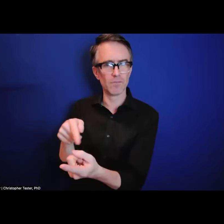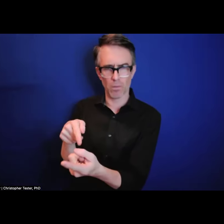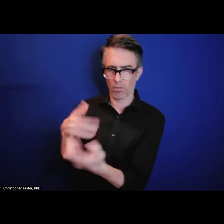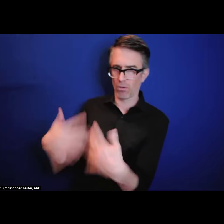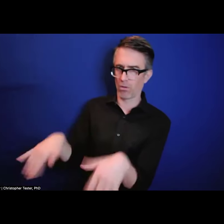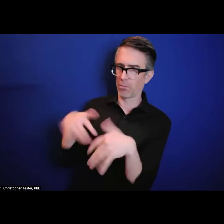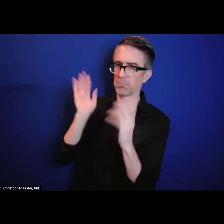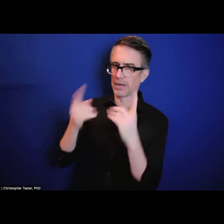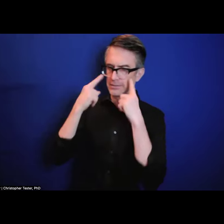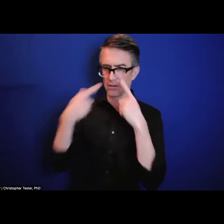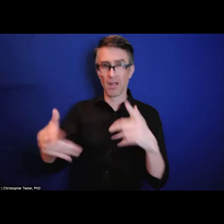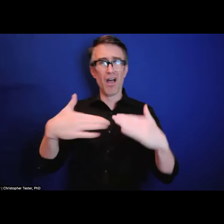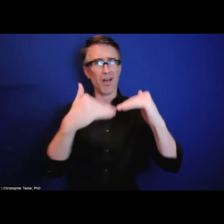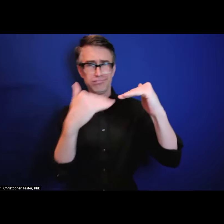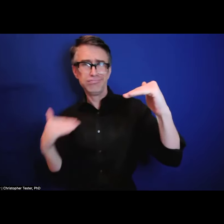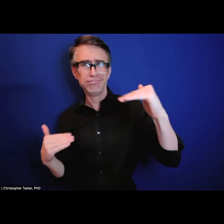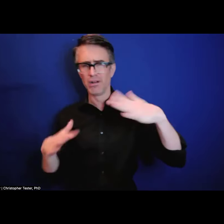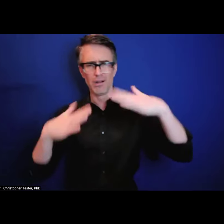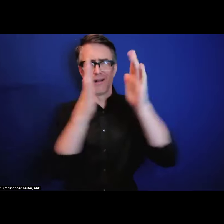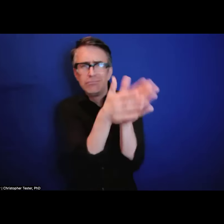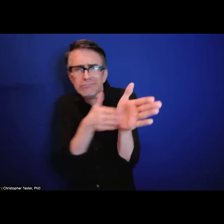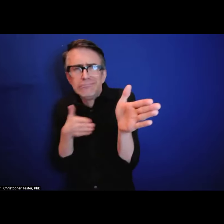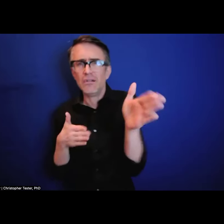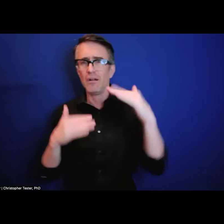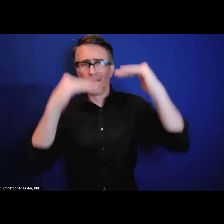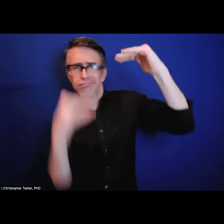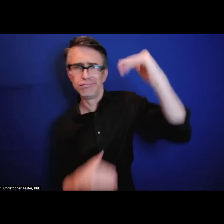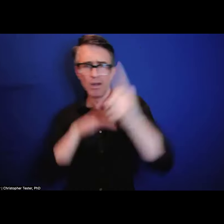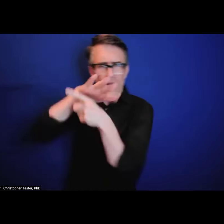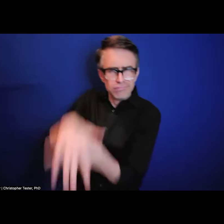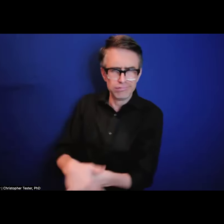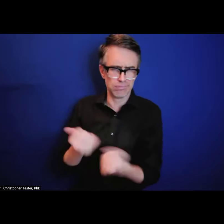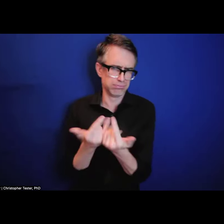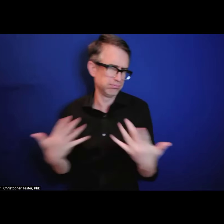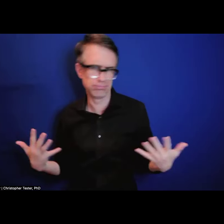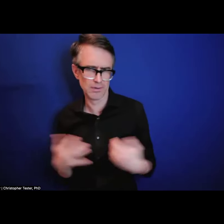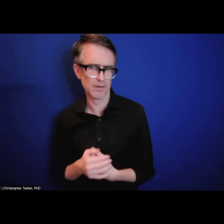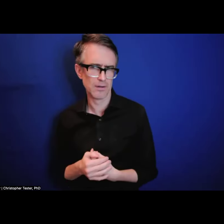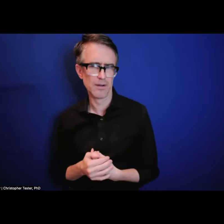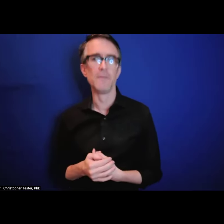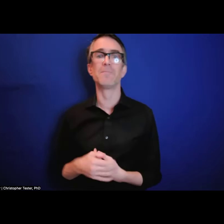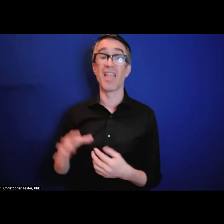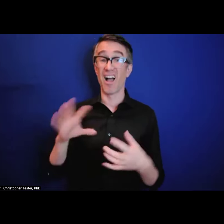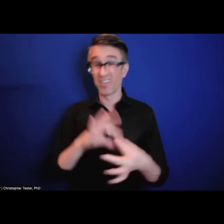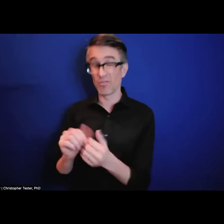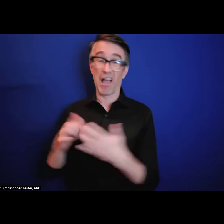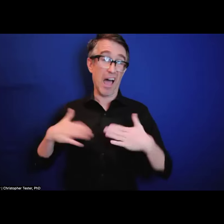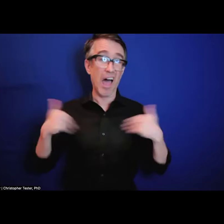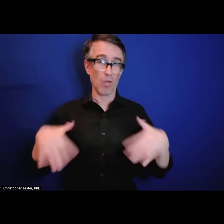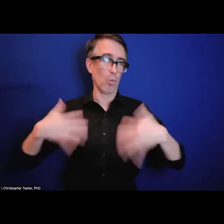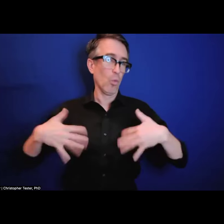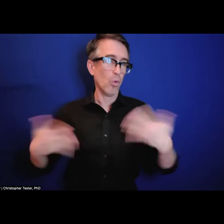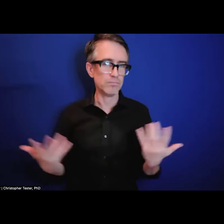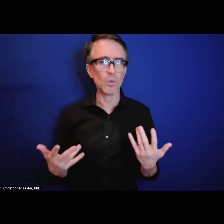expenditures. Therefore, improving the health and well-being of persons with disabilities is a direct investment in